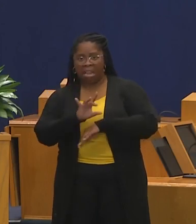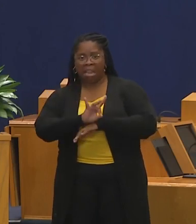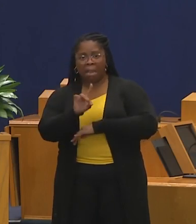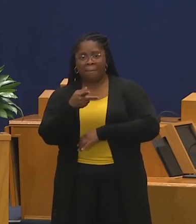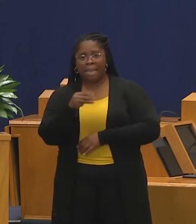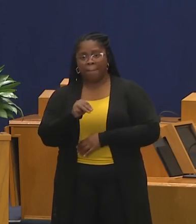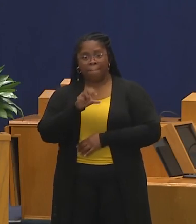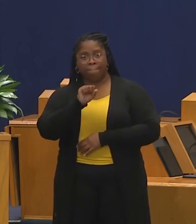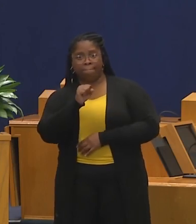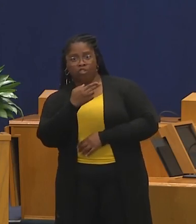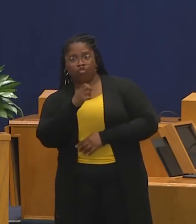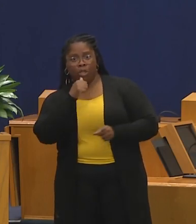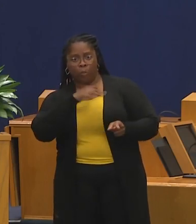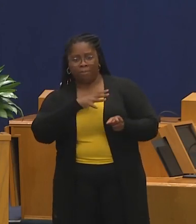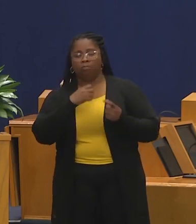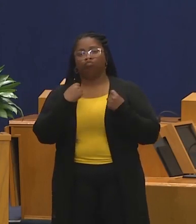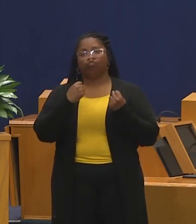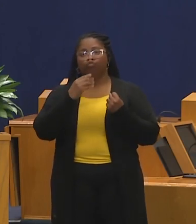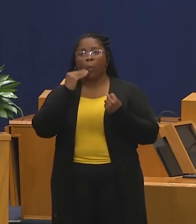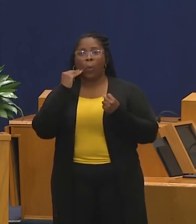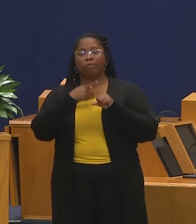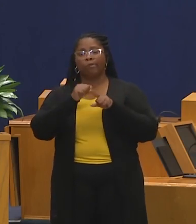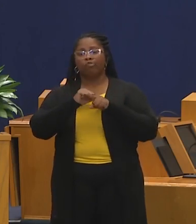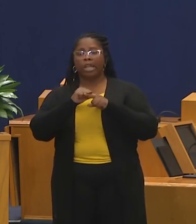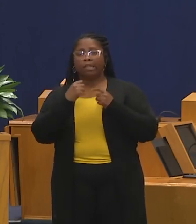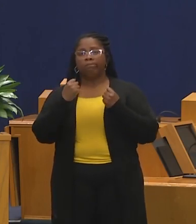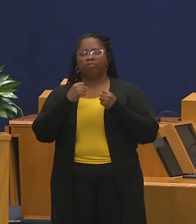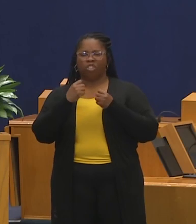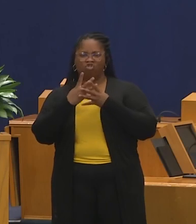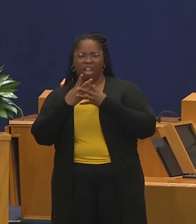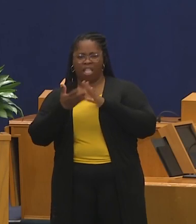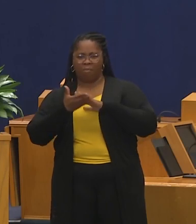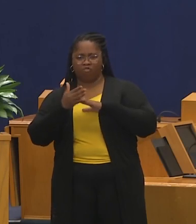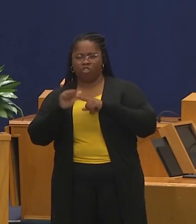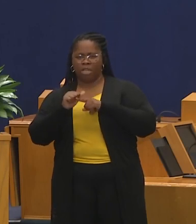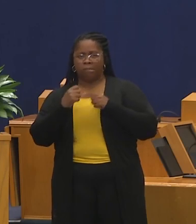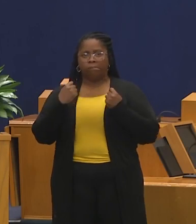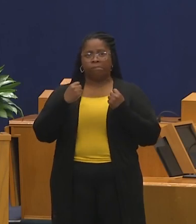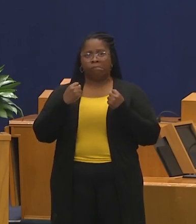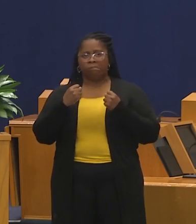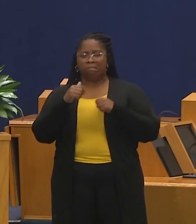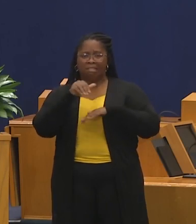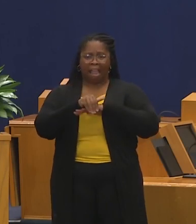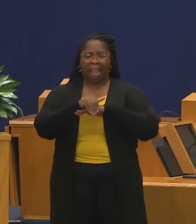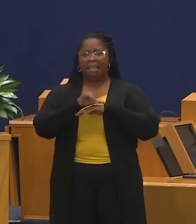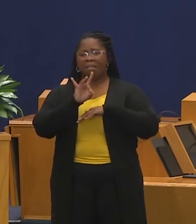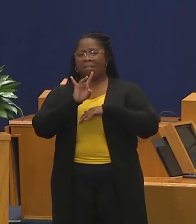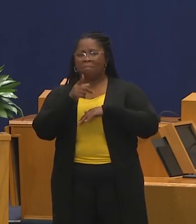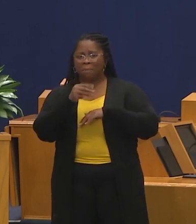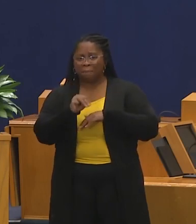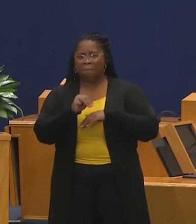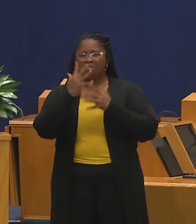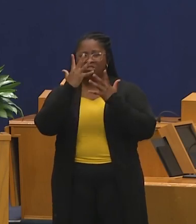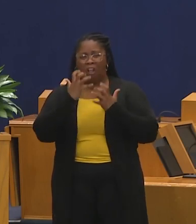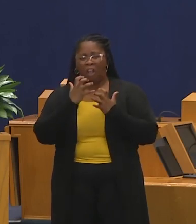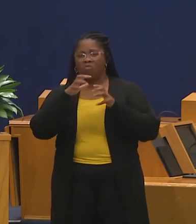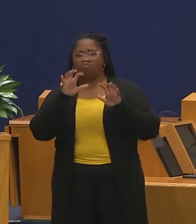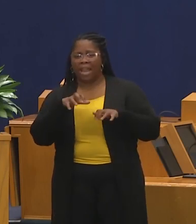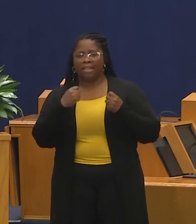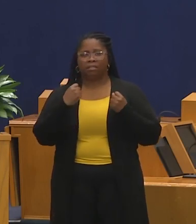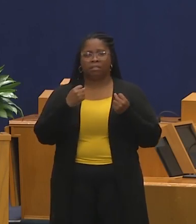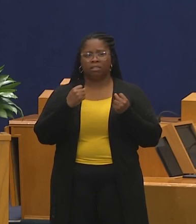she's driving home from training, in jail operations training, 8 o'clock at night, in the dark, in the rain, and she sees a lady